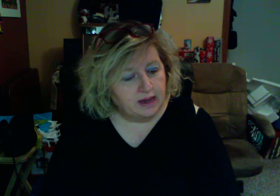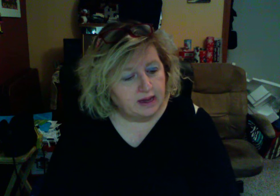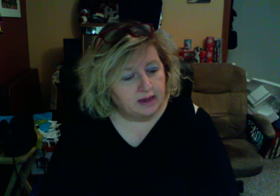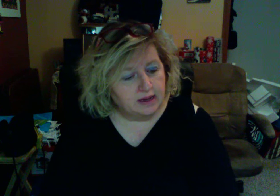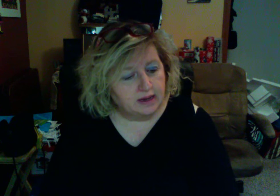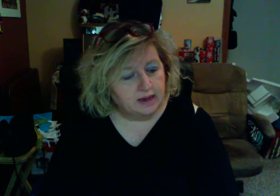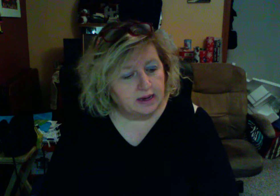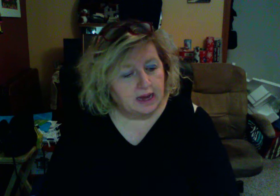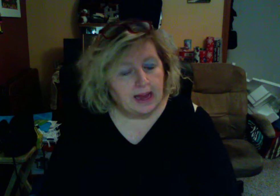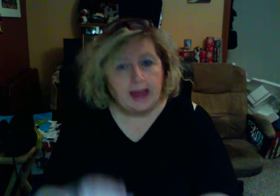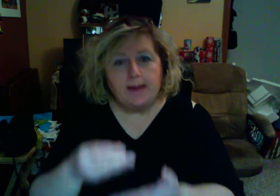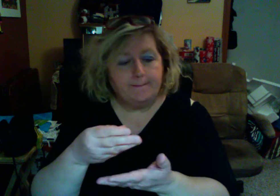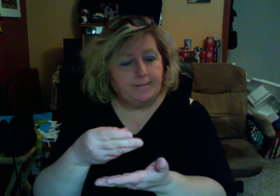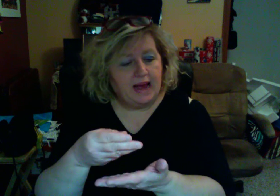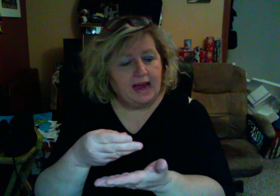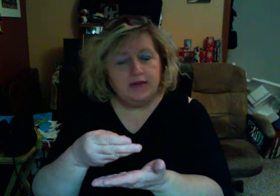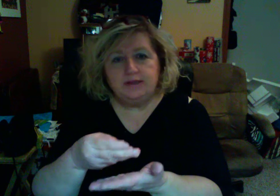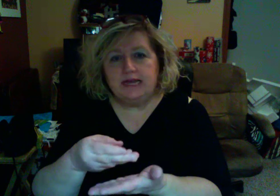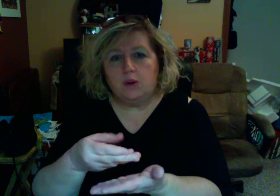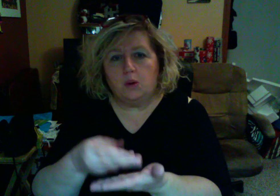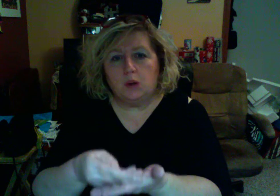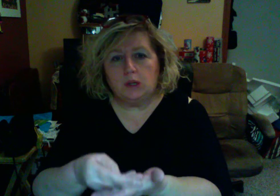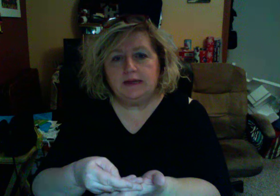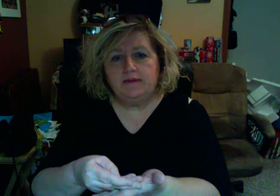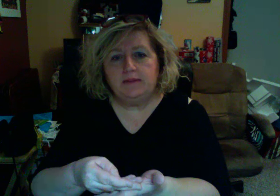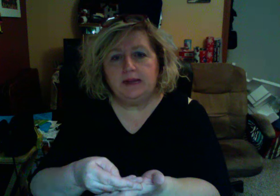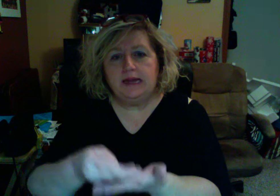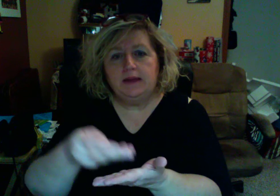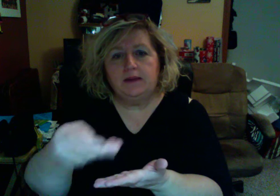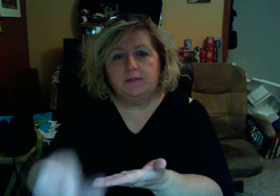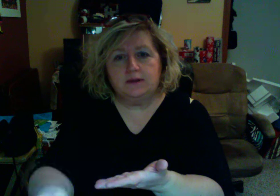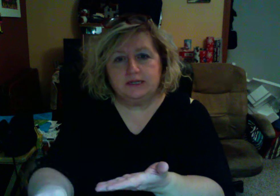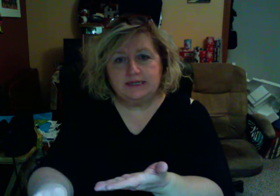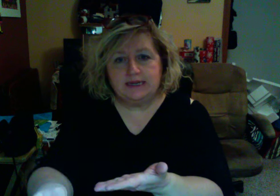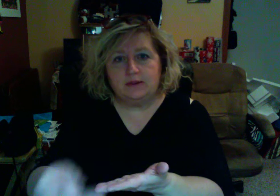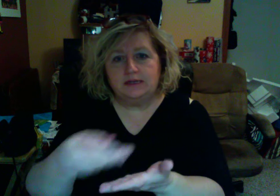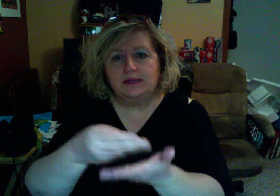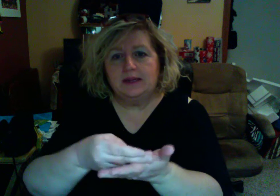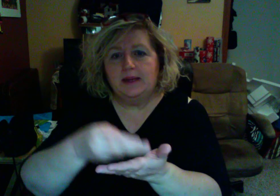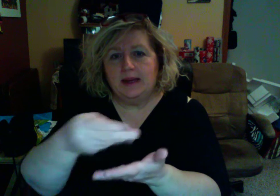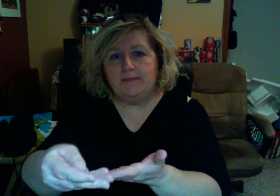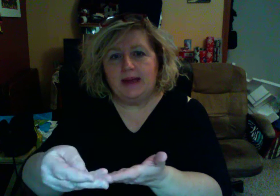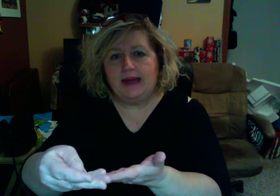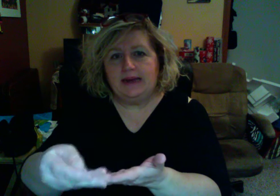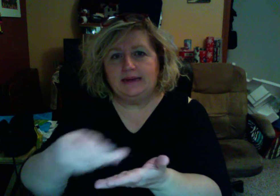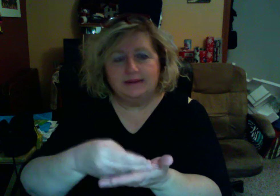Okay. Buy, you take a hold of the money, purchase it out. I'm buying.